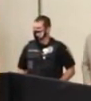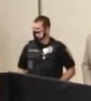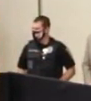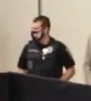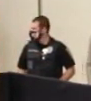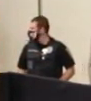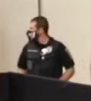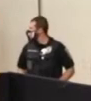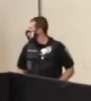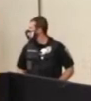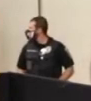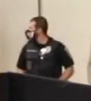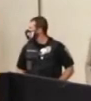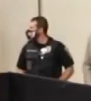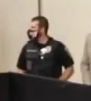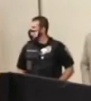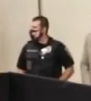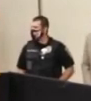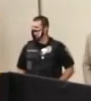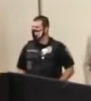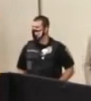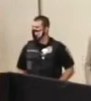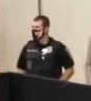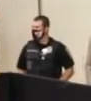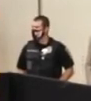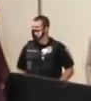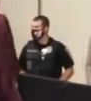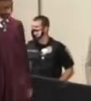Jacoby Alexander Banks.